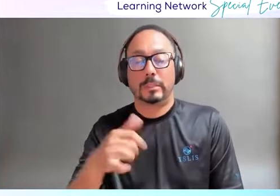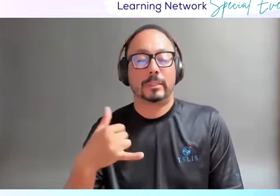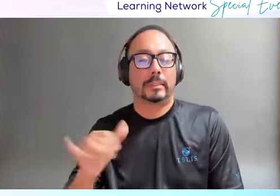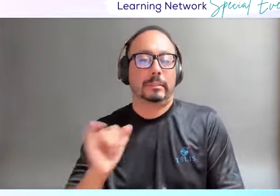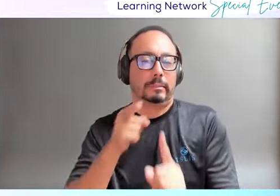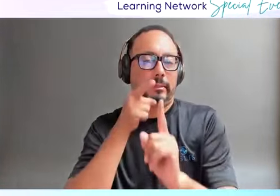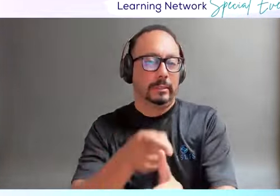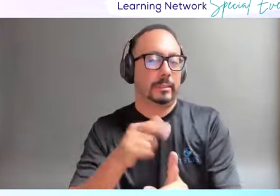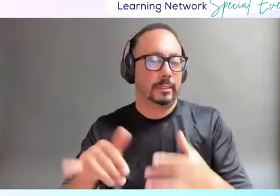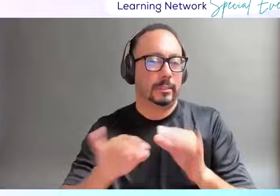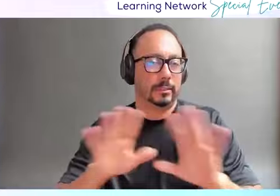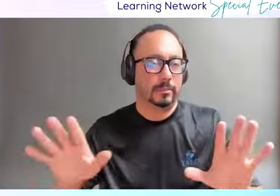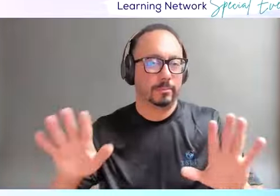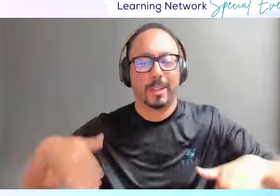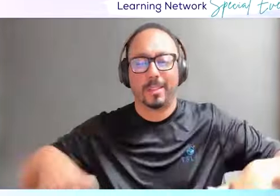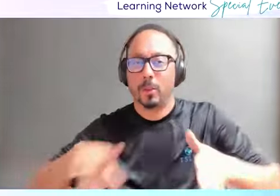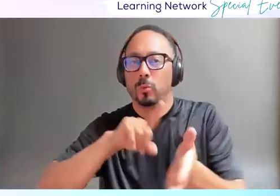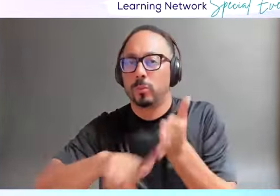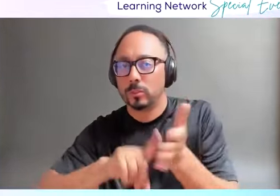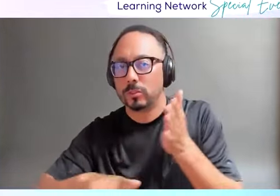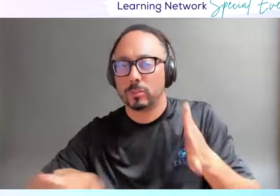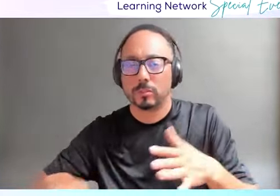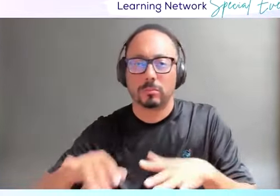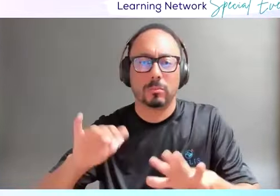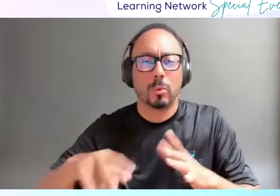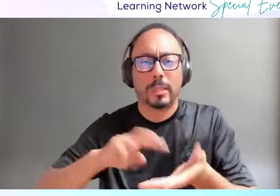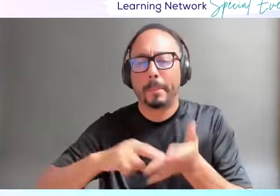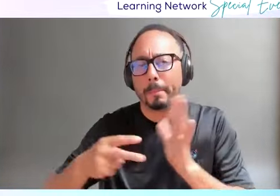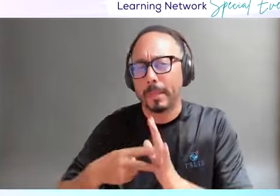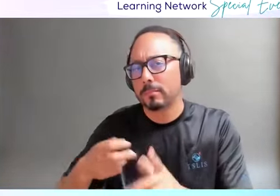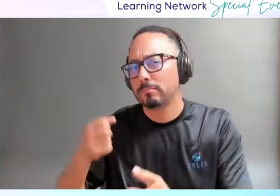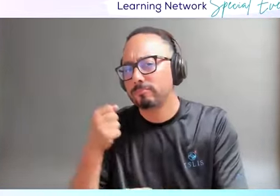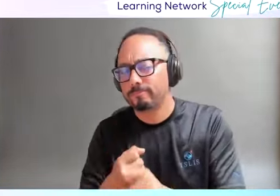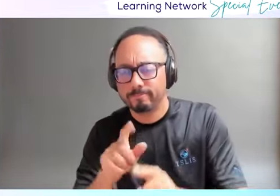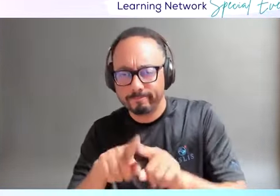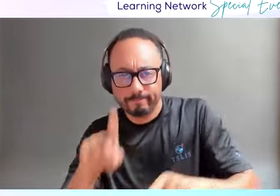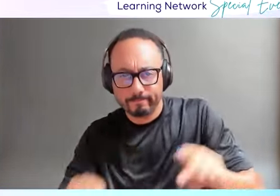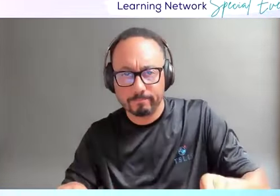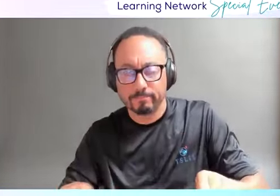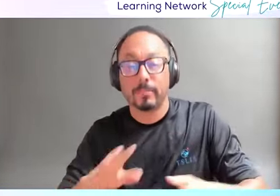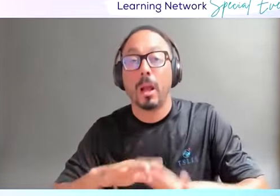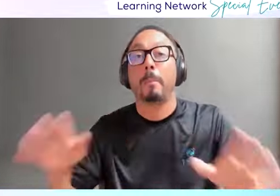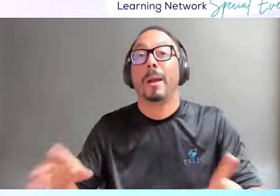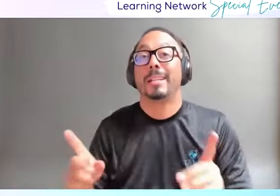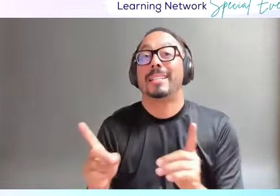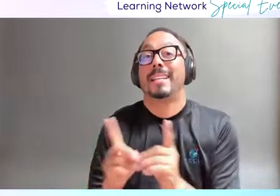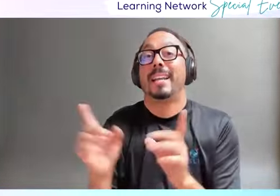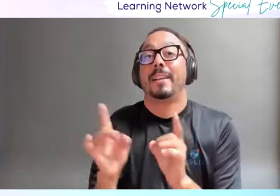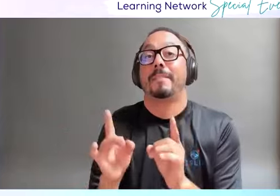to emerge in many cases about what those dynamics are. The dating violence dynamics, though, have been mapped onto power